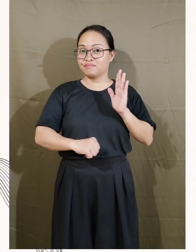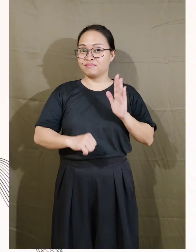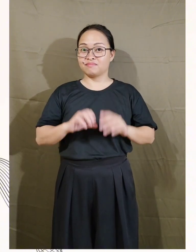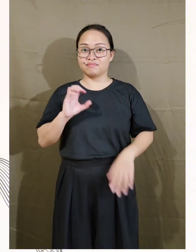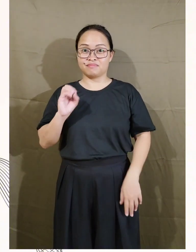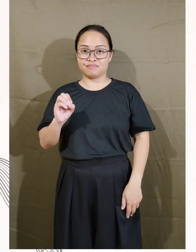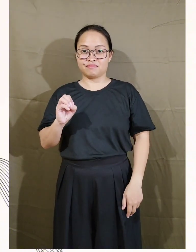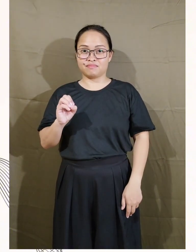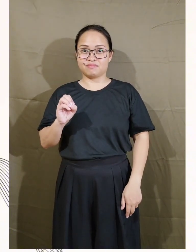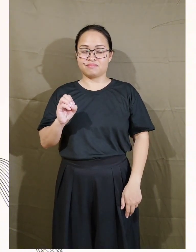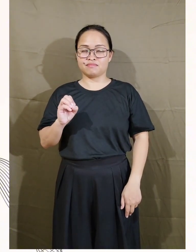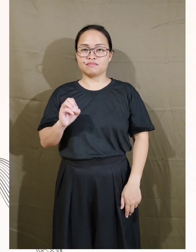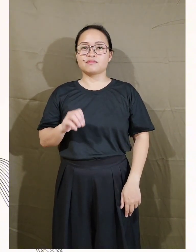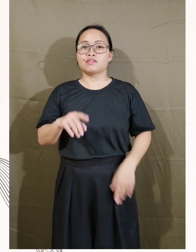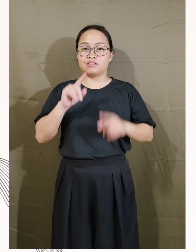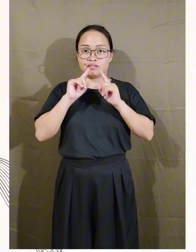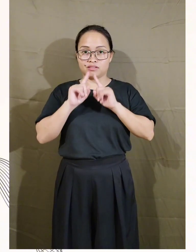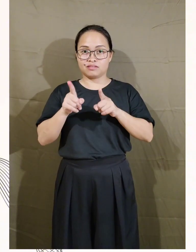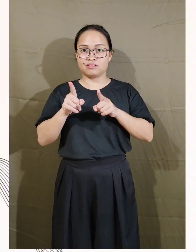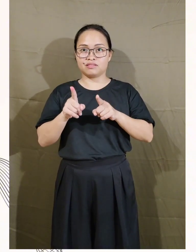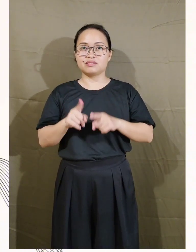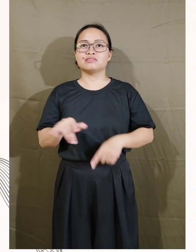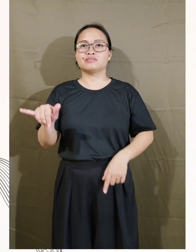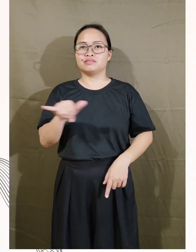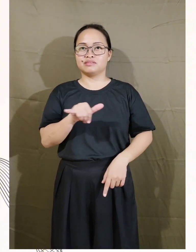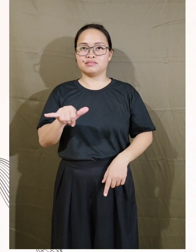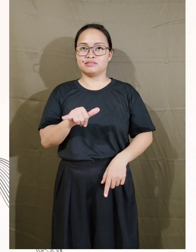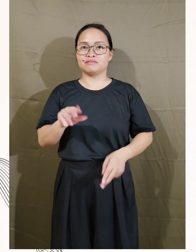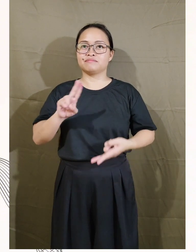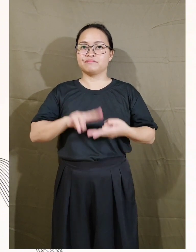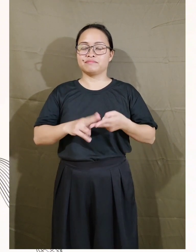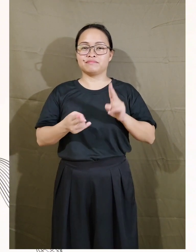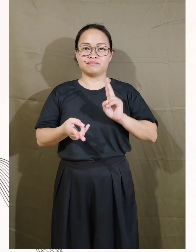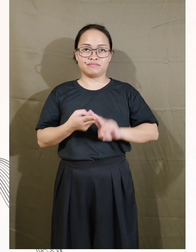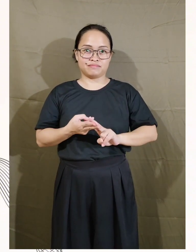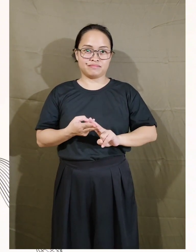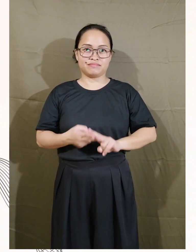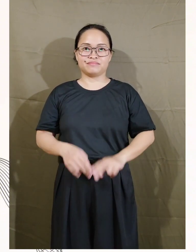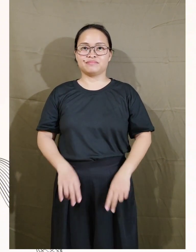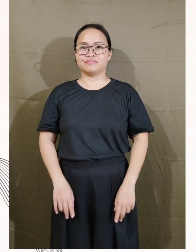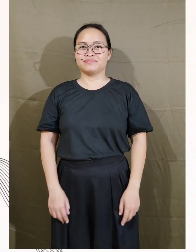subtracted from, the answer is the number itself.